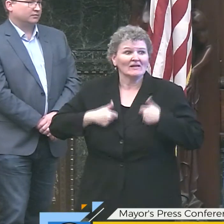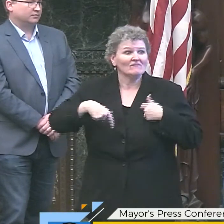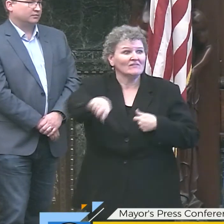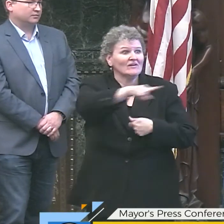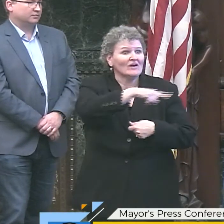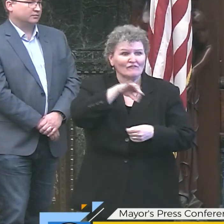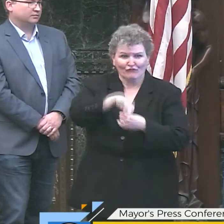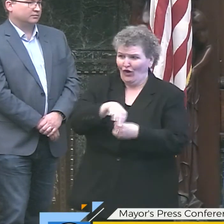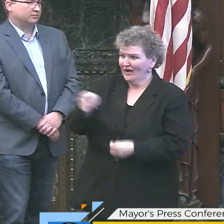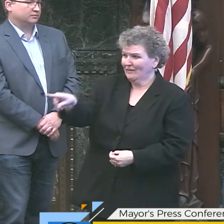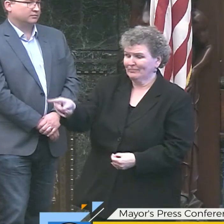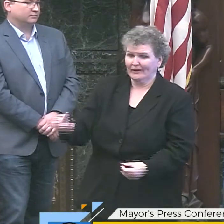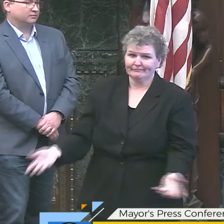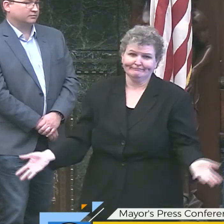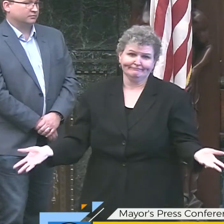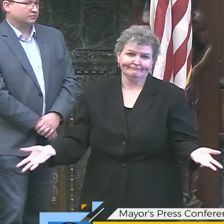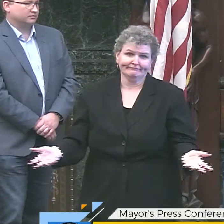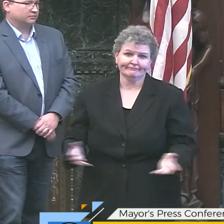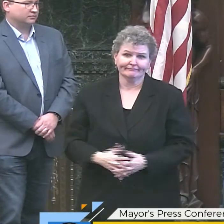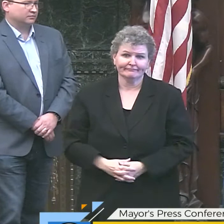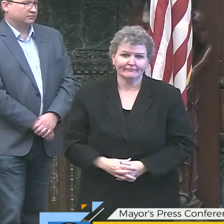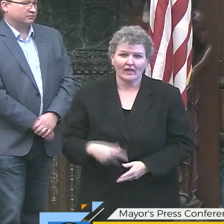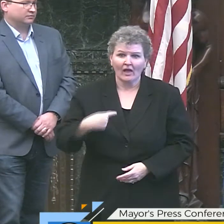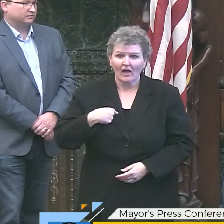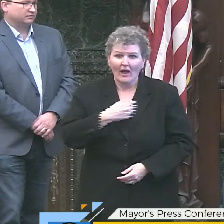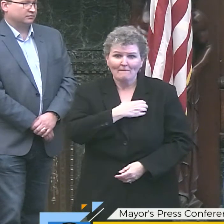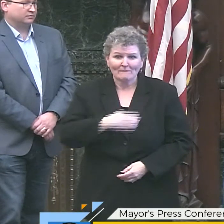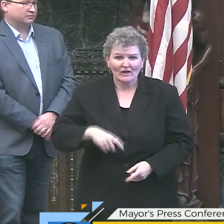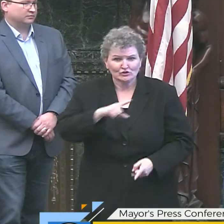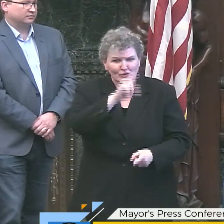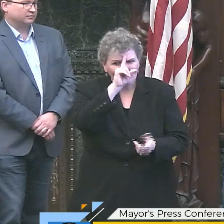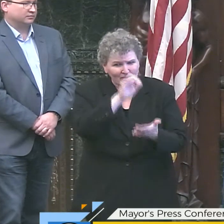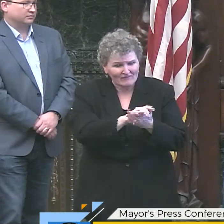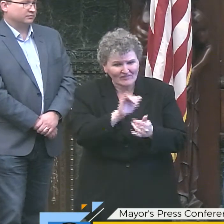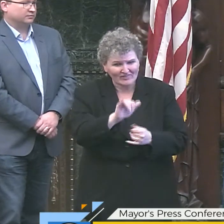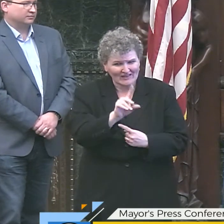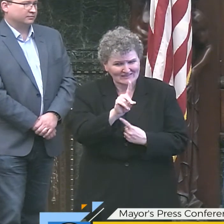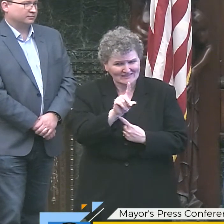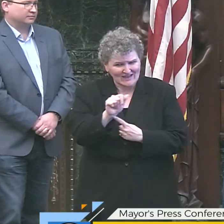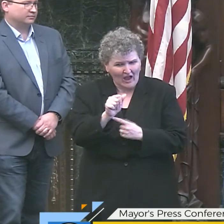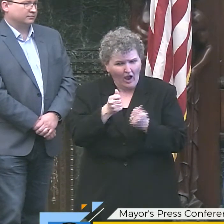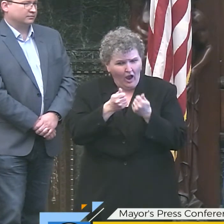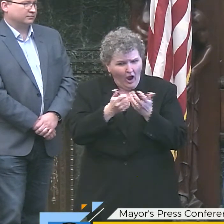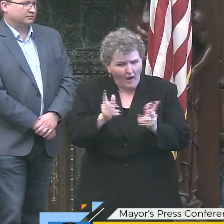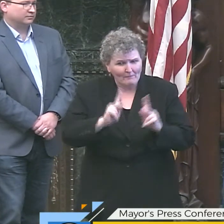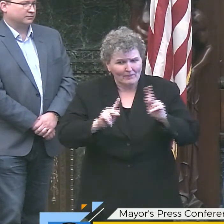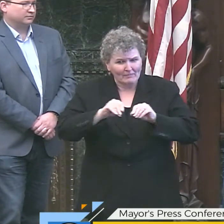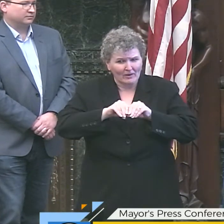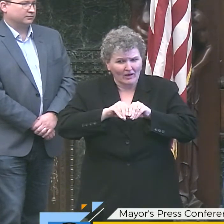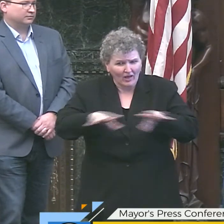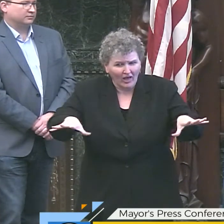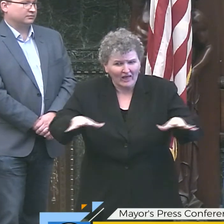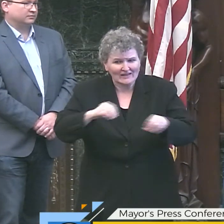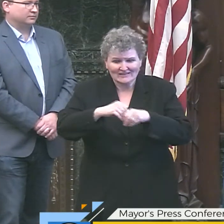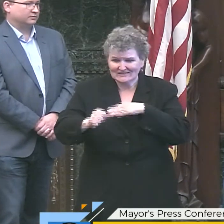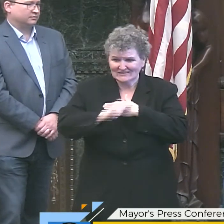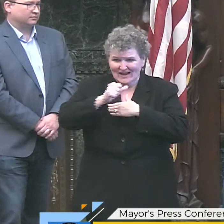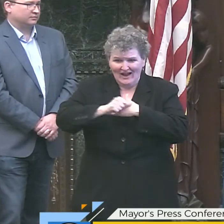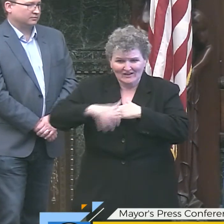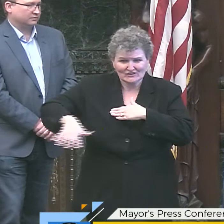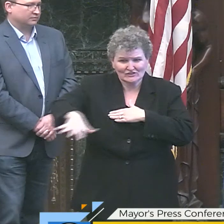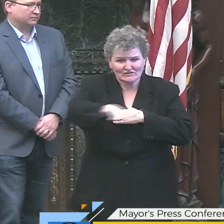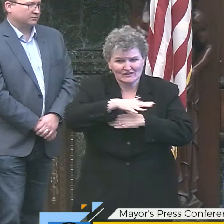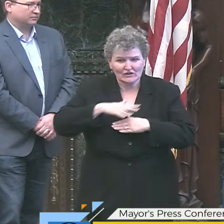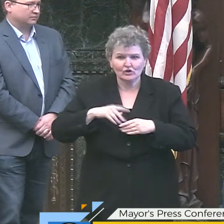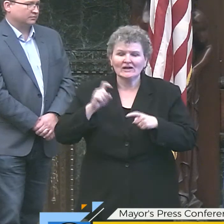speak for himself. Well, Mayor, do you believe the DA is endangering the public by not prosecuting gun cases? We need more people who are carrying guns on the